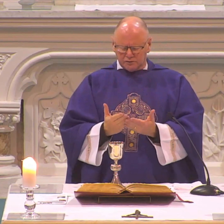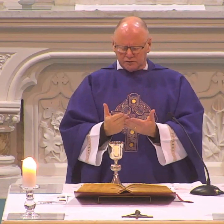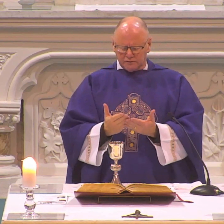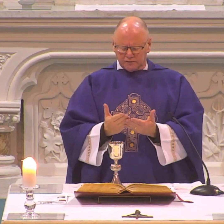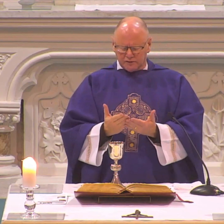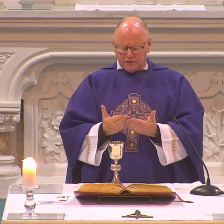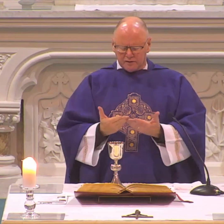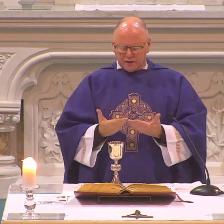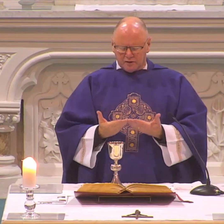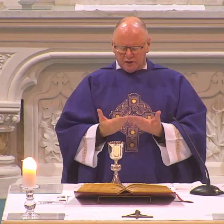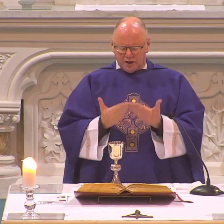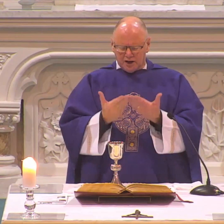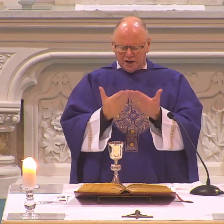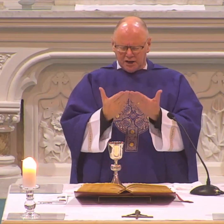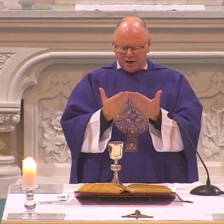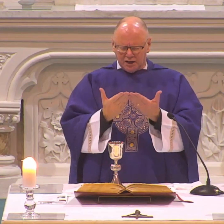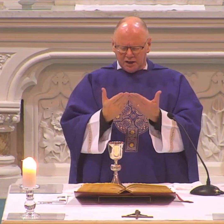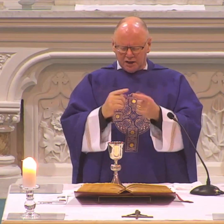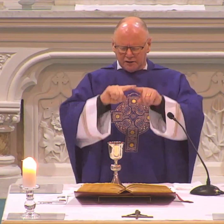world.